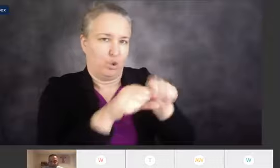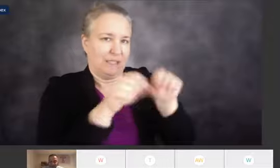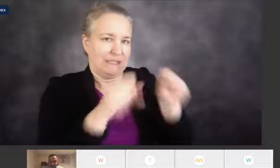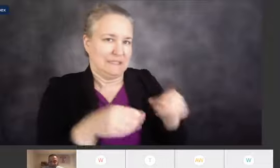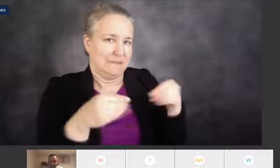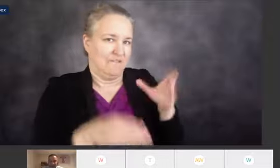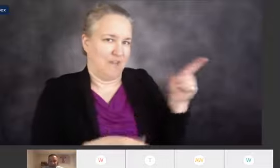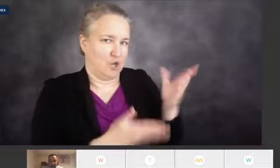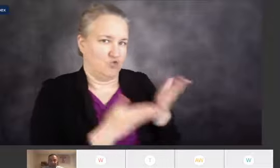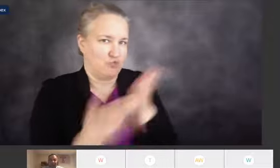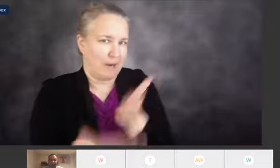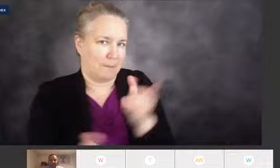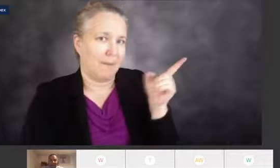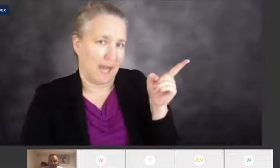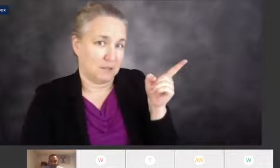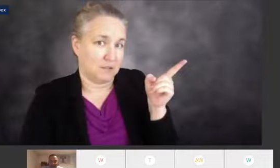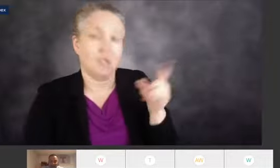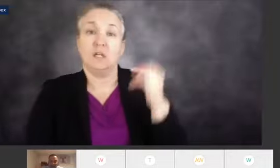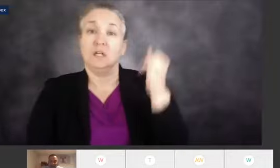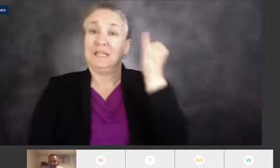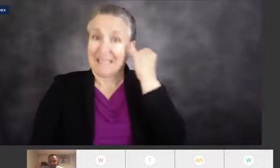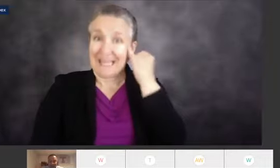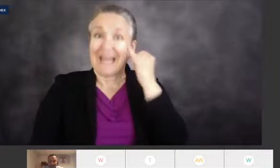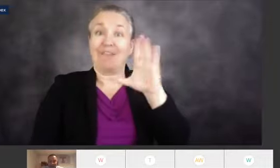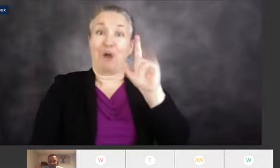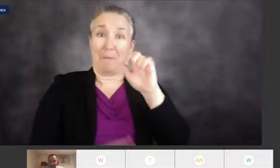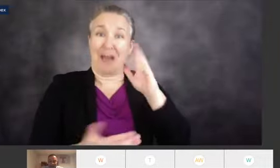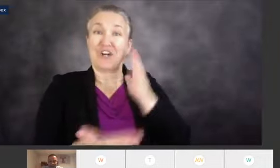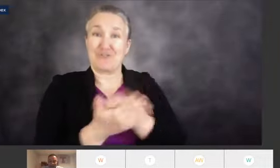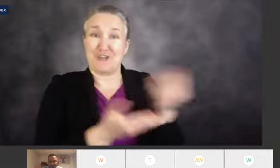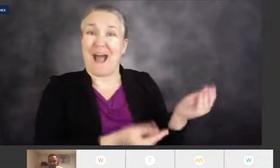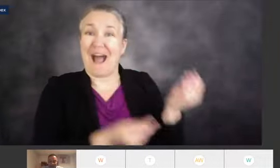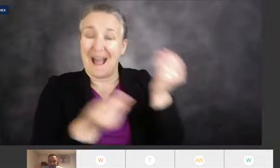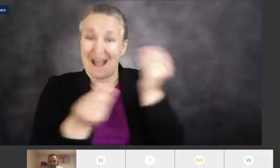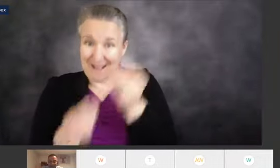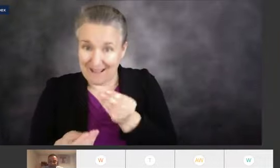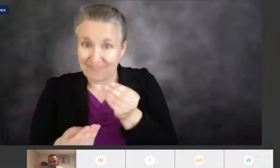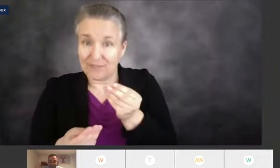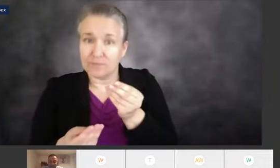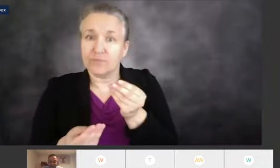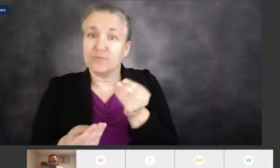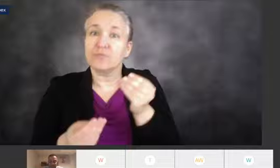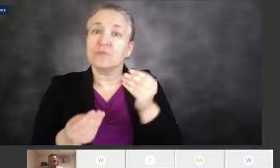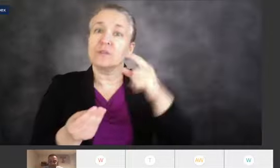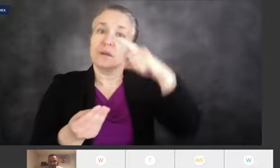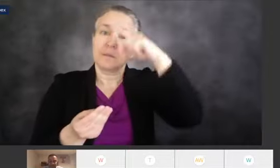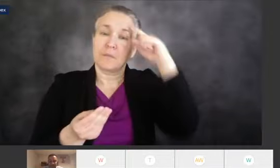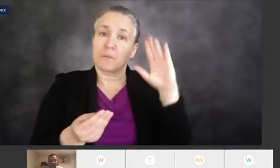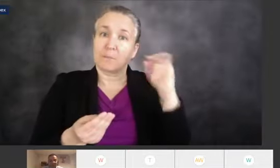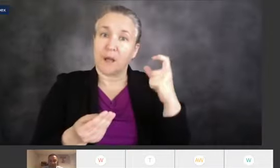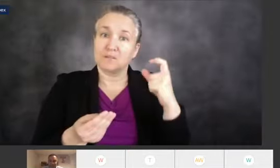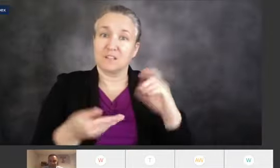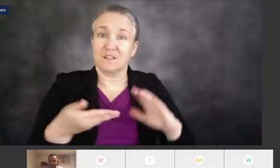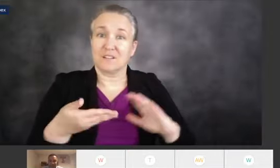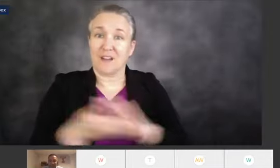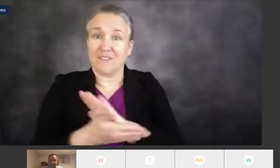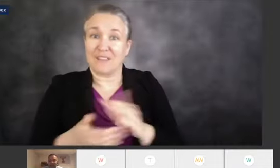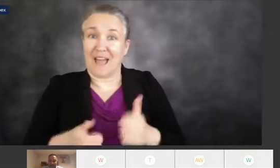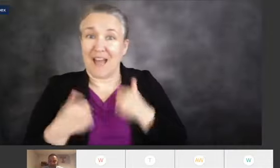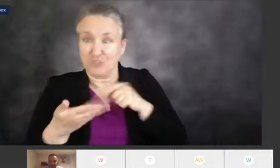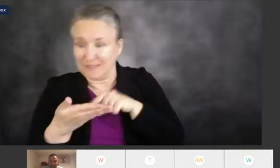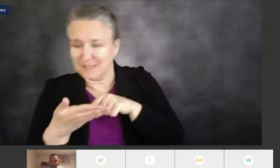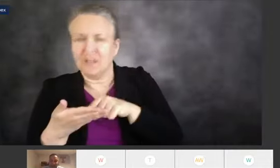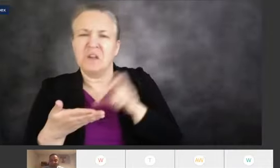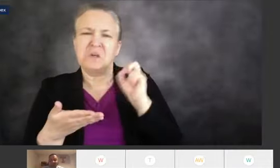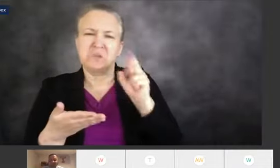vendor. If your ballot arrived with a marked out black box covering one of the addresses on the envelope, it's okay. Your